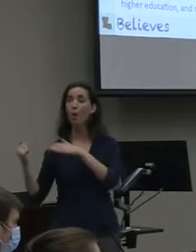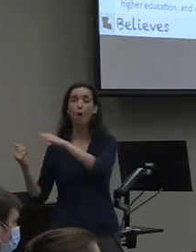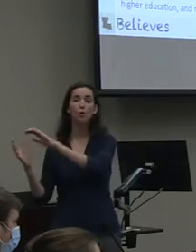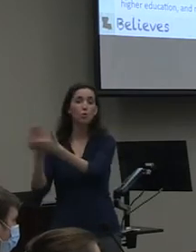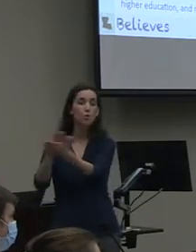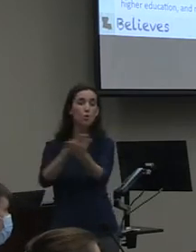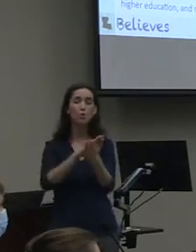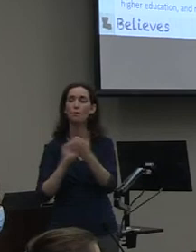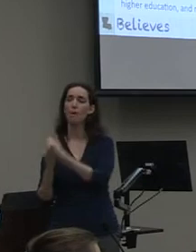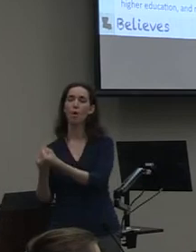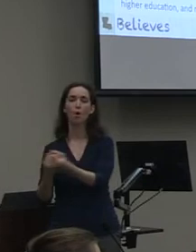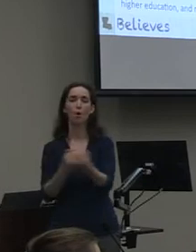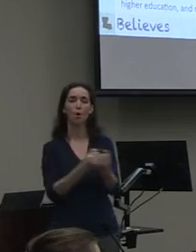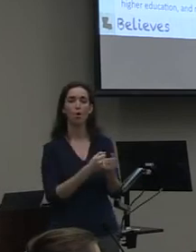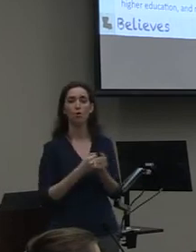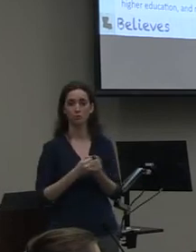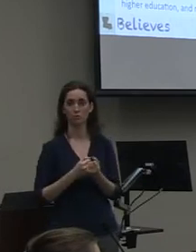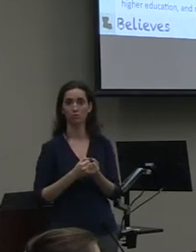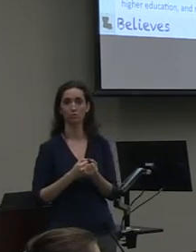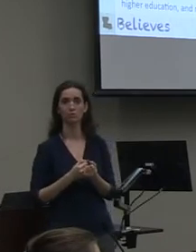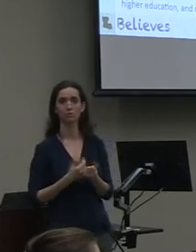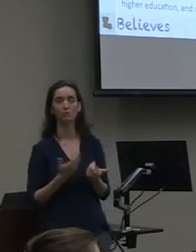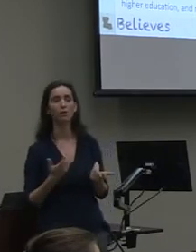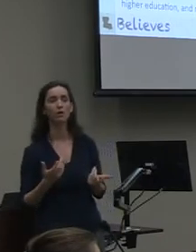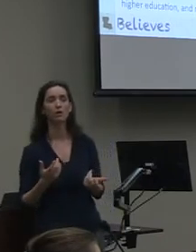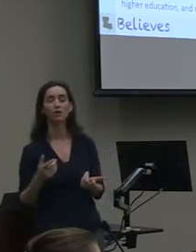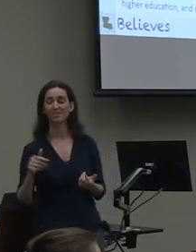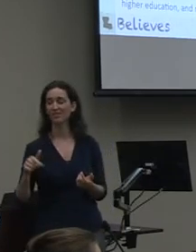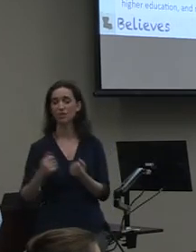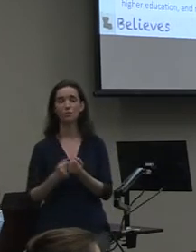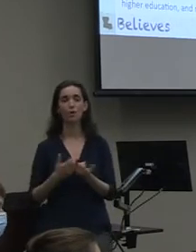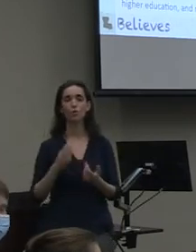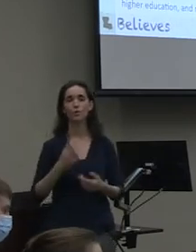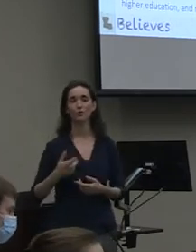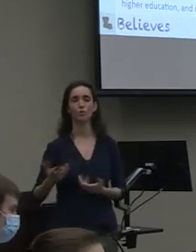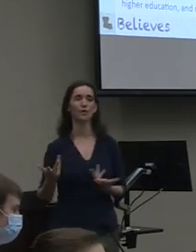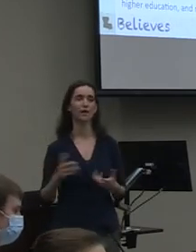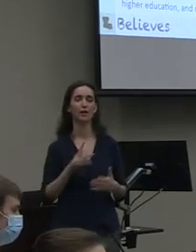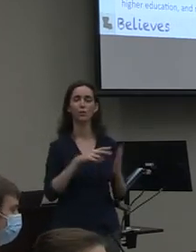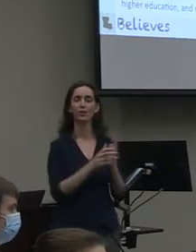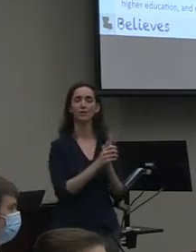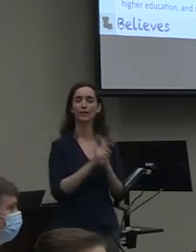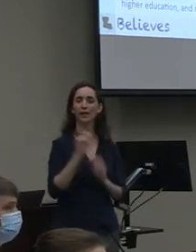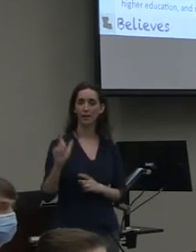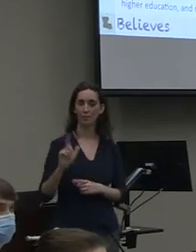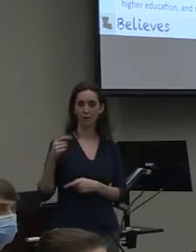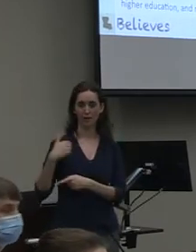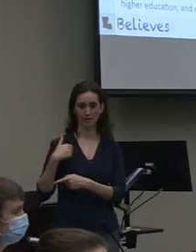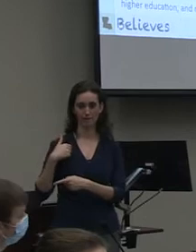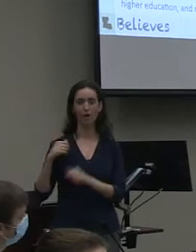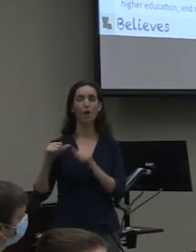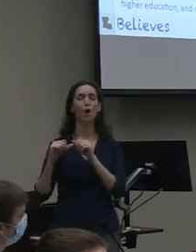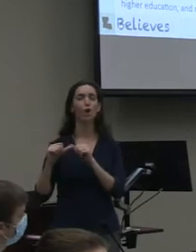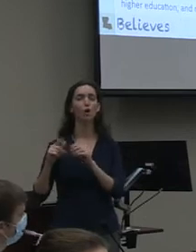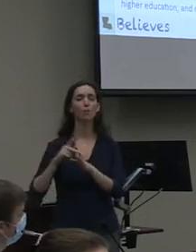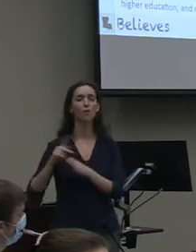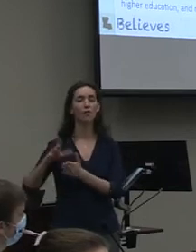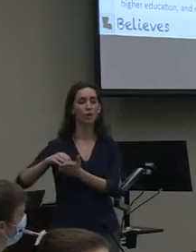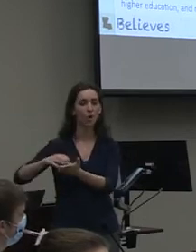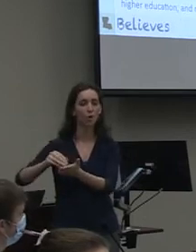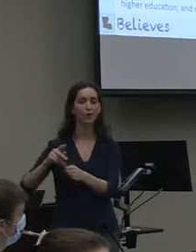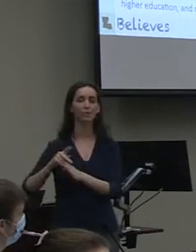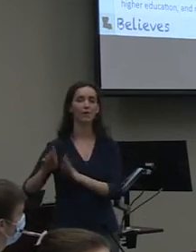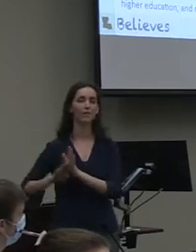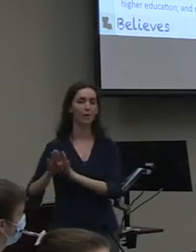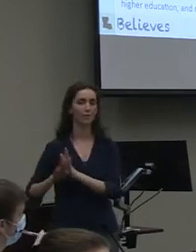those supports are the resources, like Hannah talked about earlier, on the literacy library. It's the ongoing professional learning, professional development